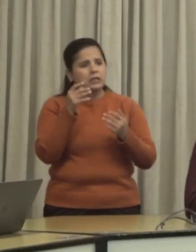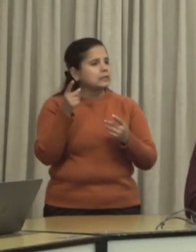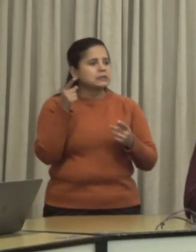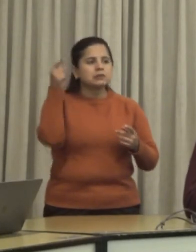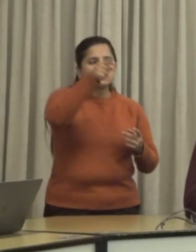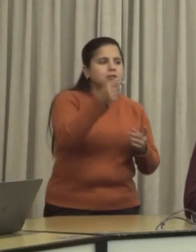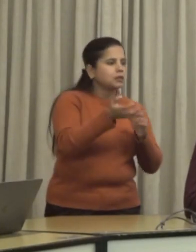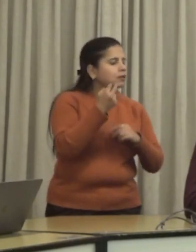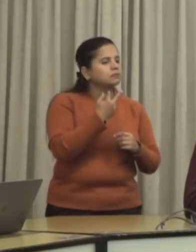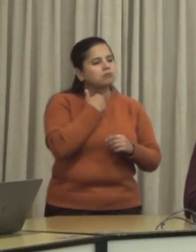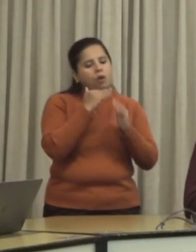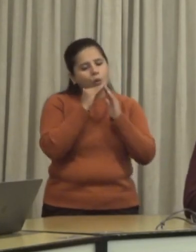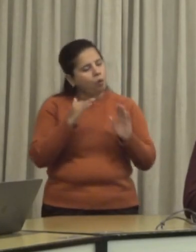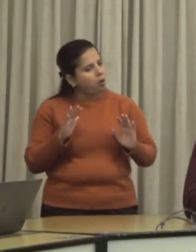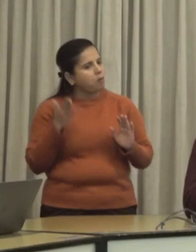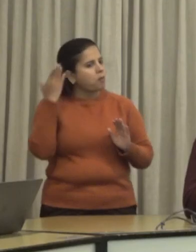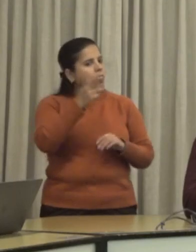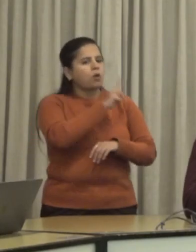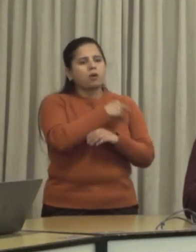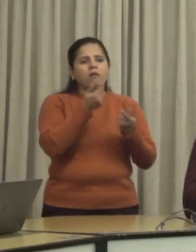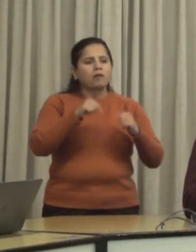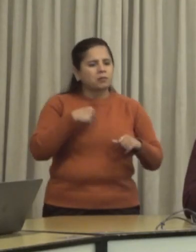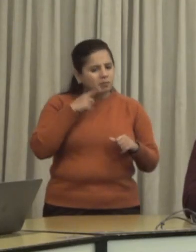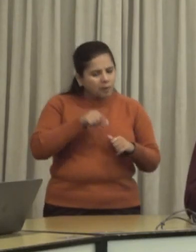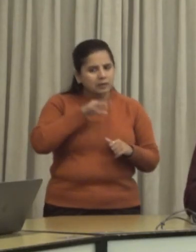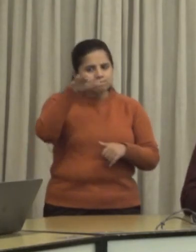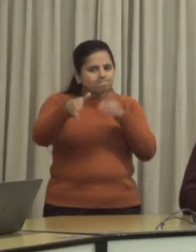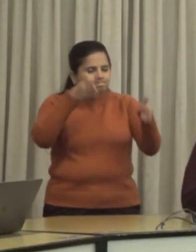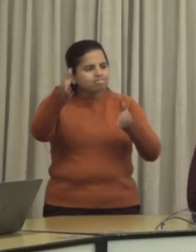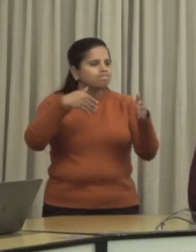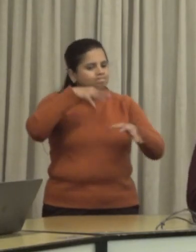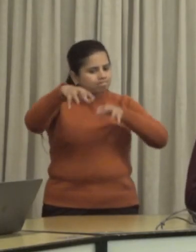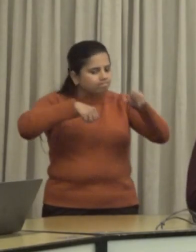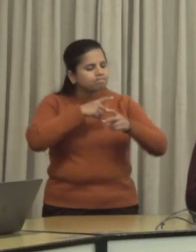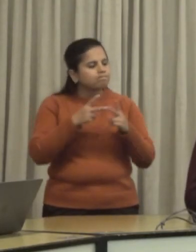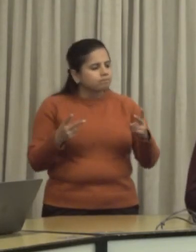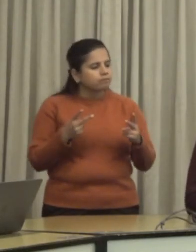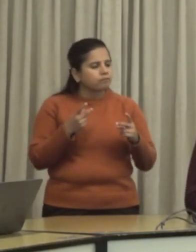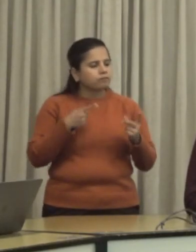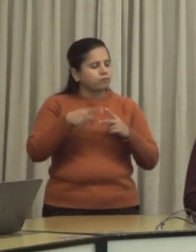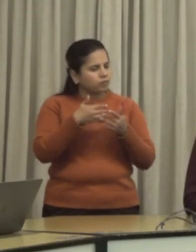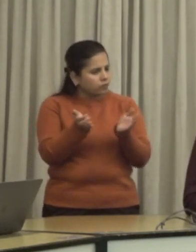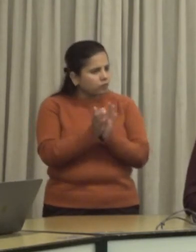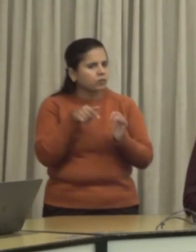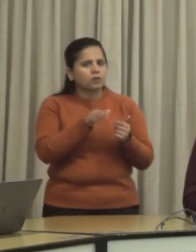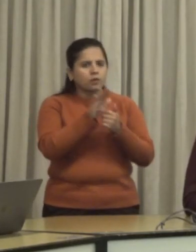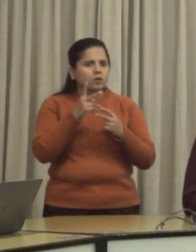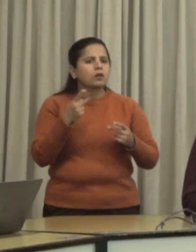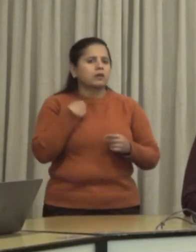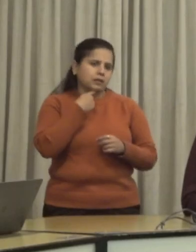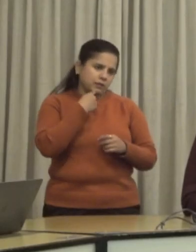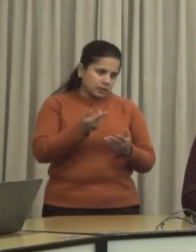that line. They are stuck at home. And that's when we have to go and get to them. And I feel that's where palliative care and community medicine comes into the picture.